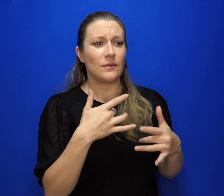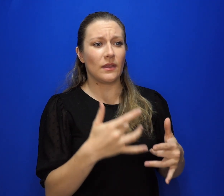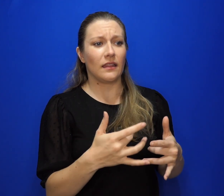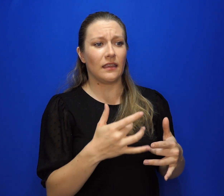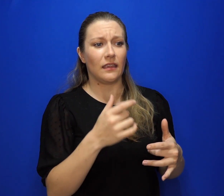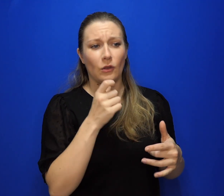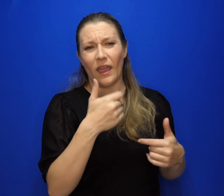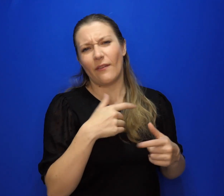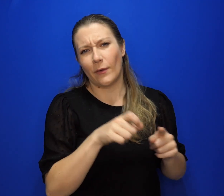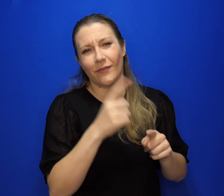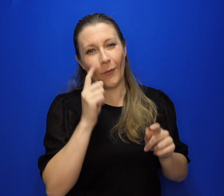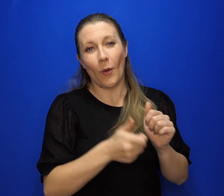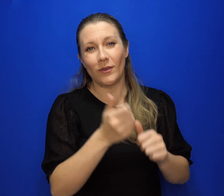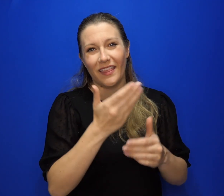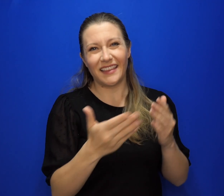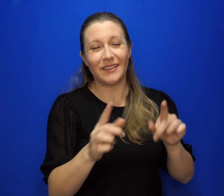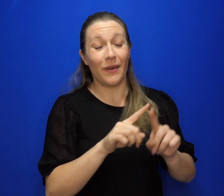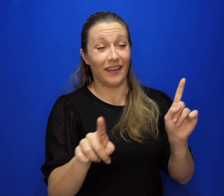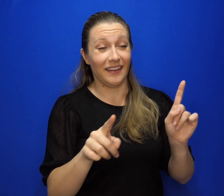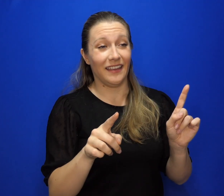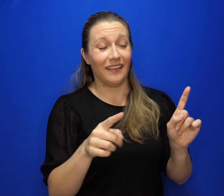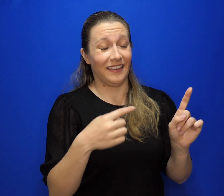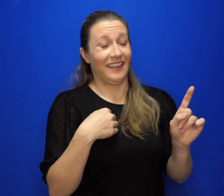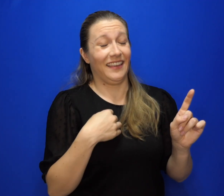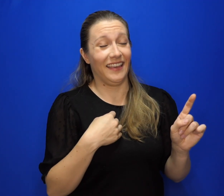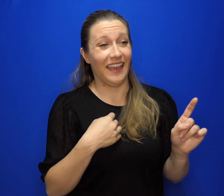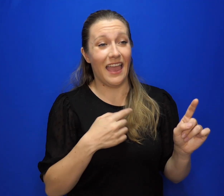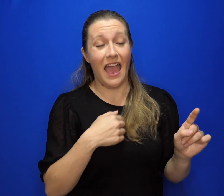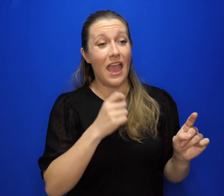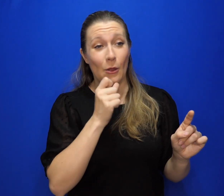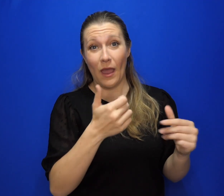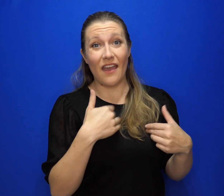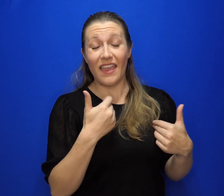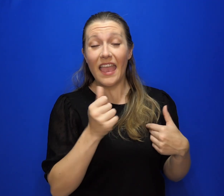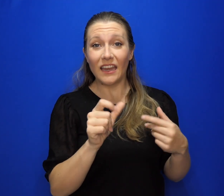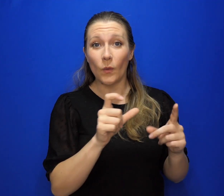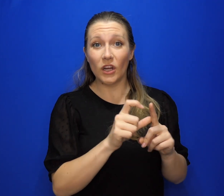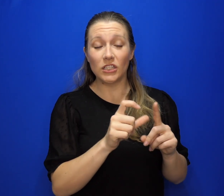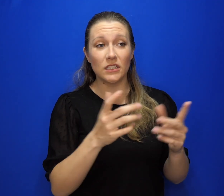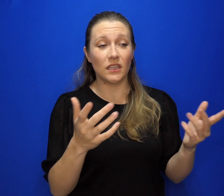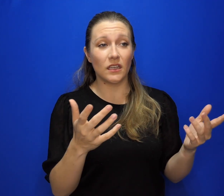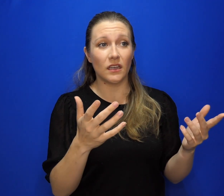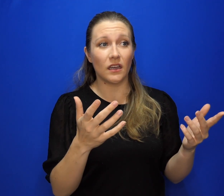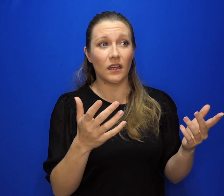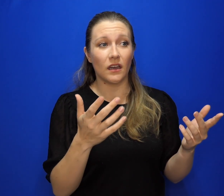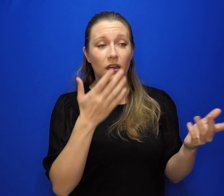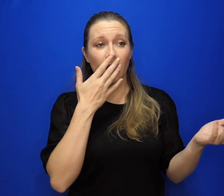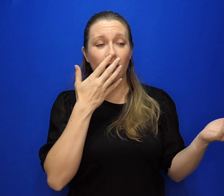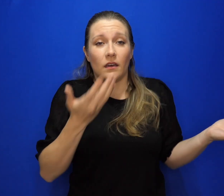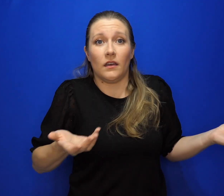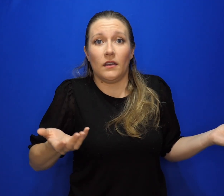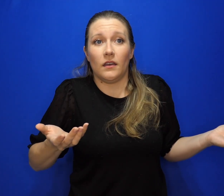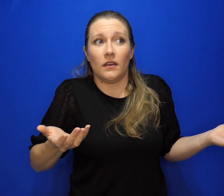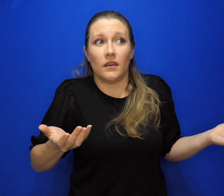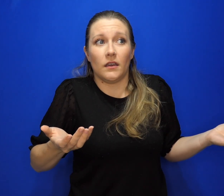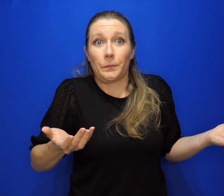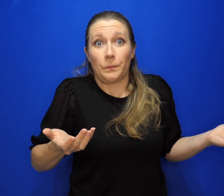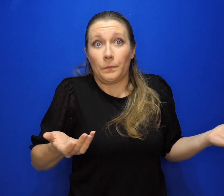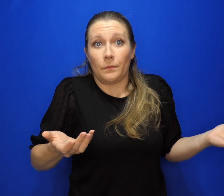I have words for most things. Well, listen. But I don't have words. Like, I wouldn't even have